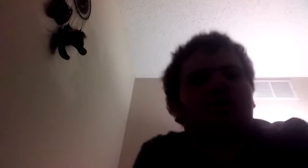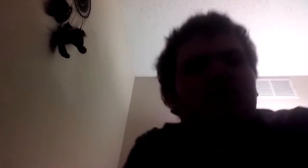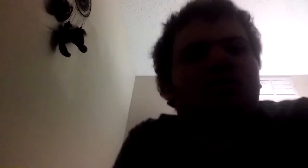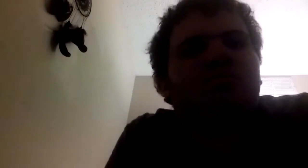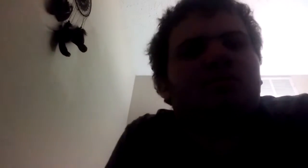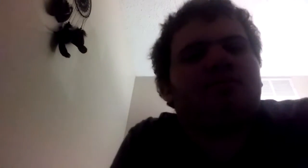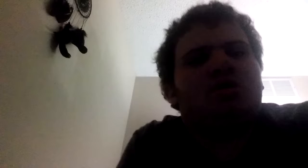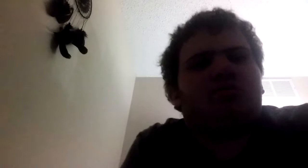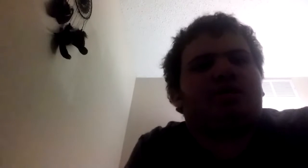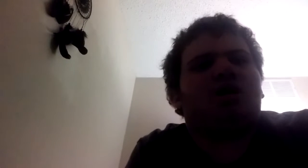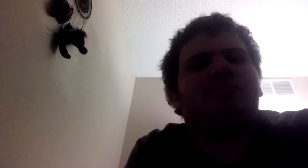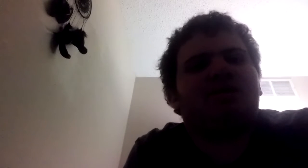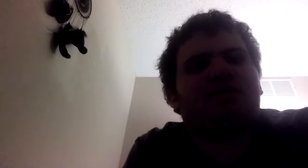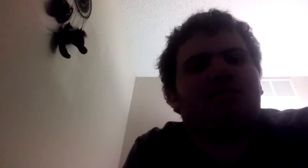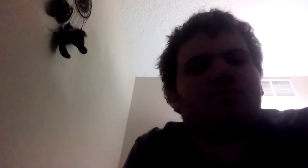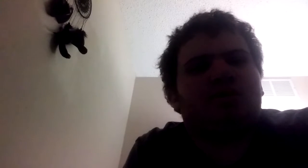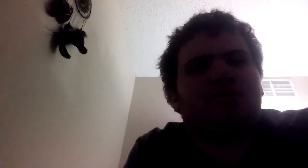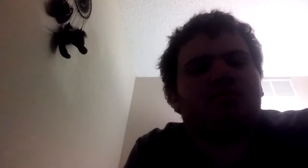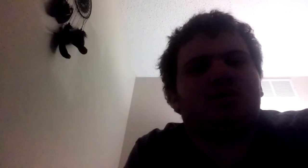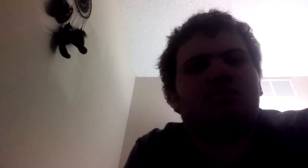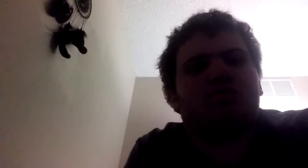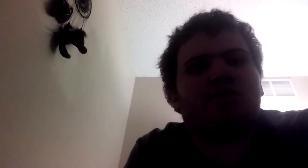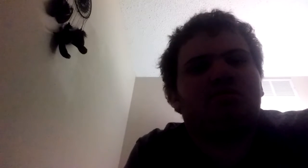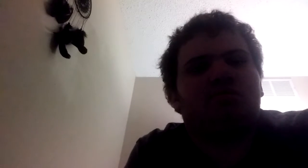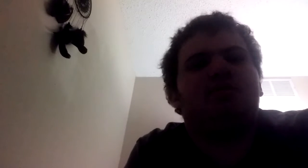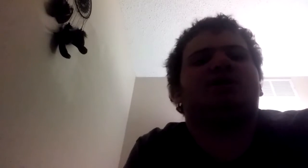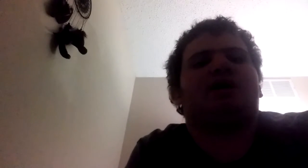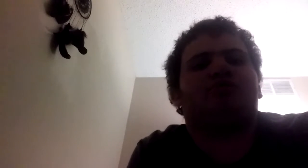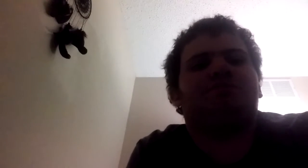anyway, we start our list with number one, Midget Apple.